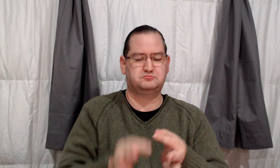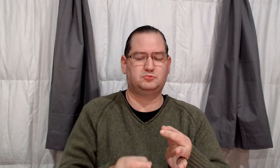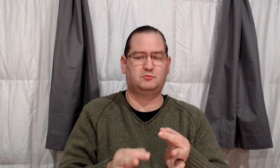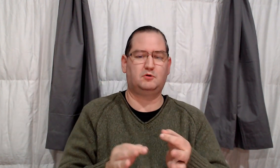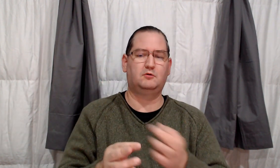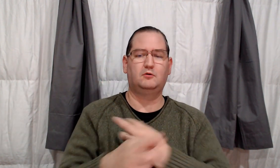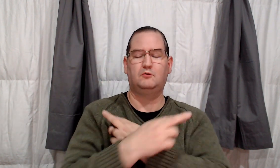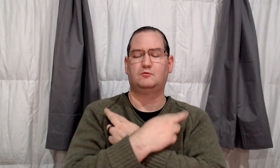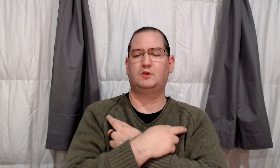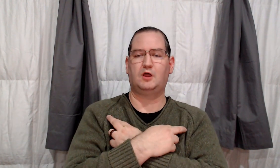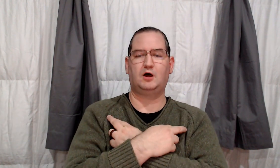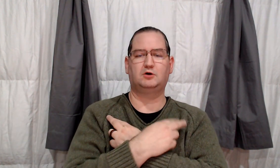enjoy that letting go.